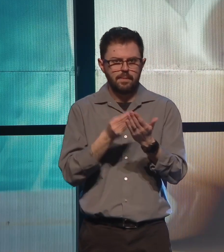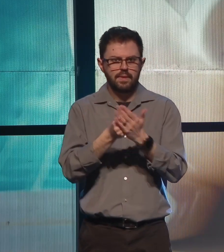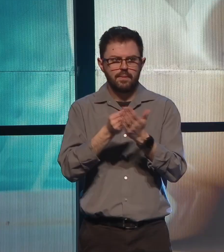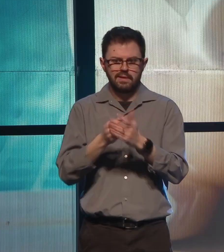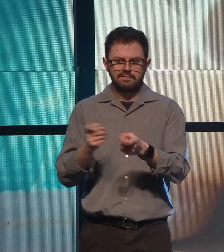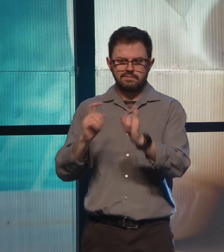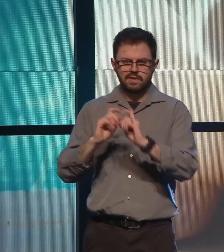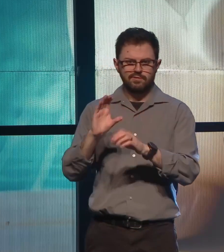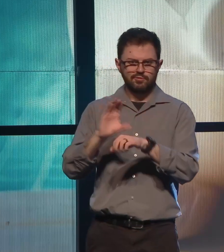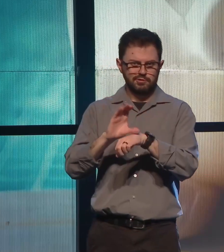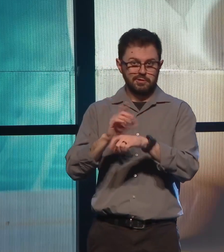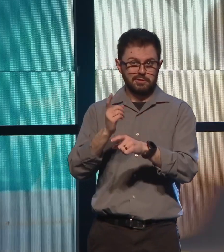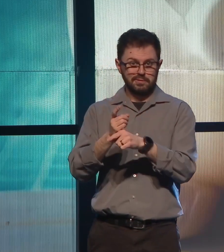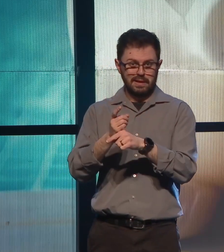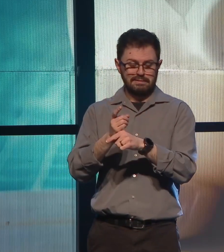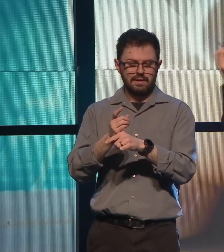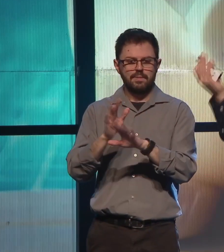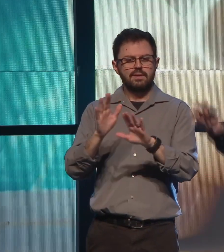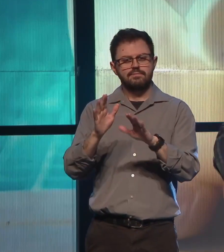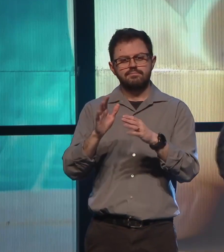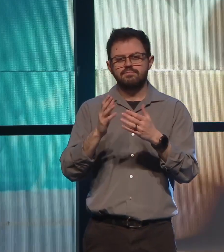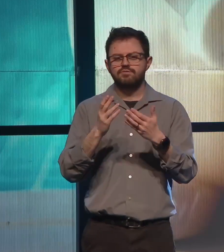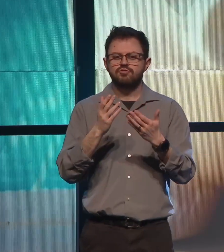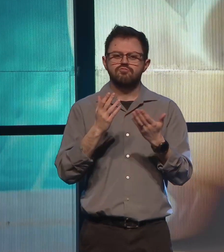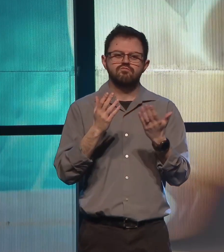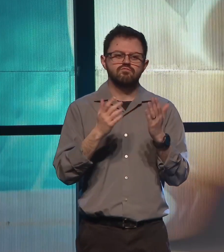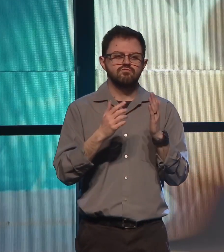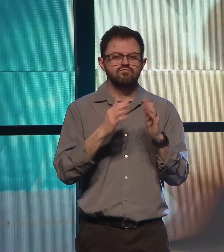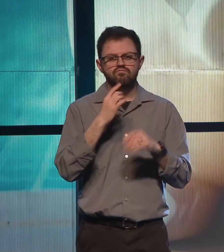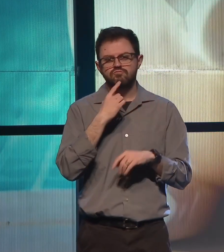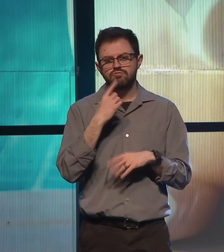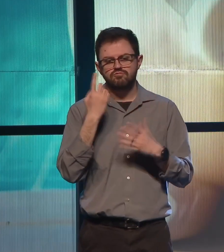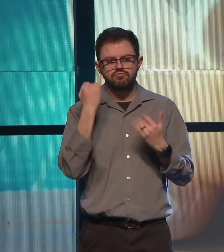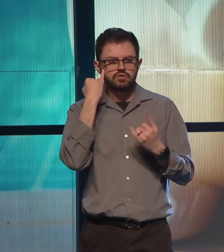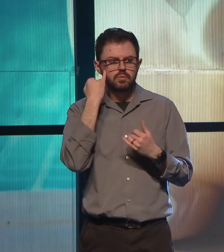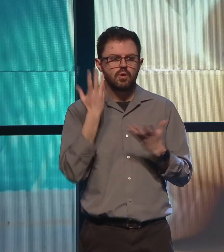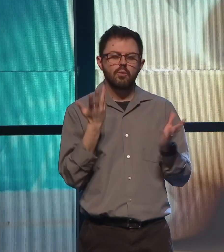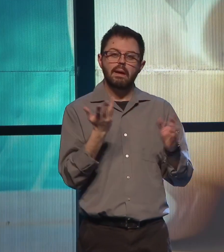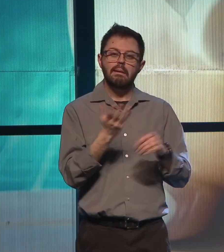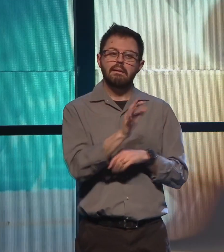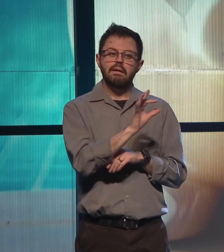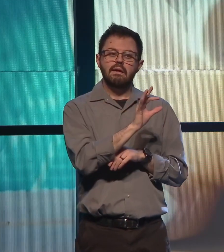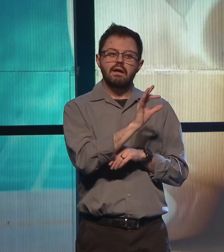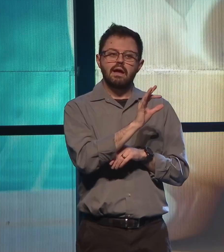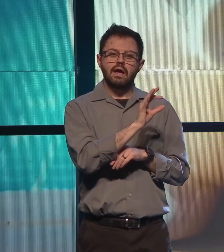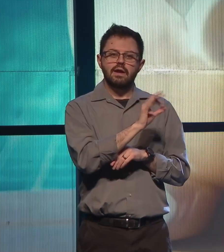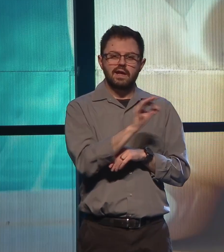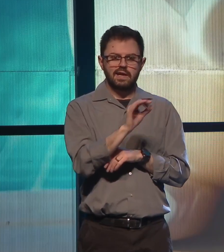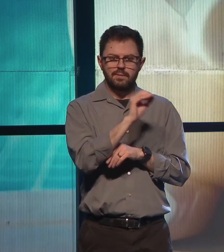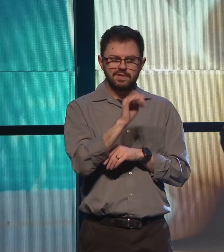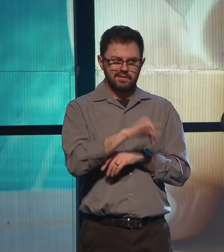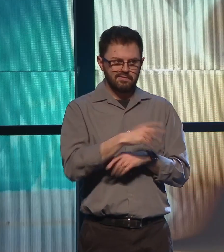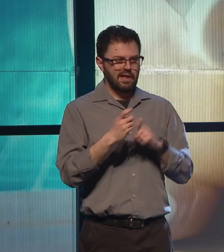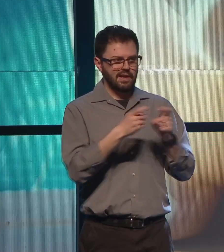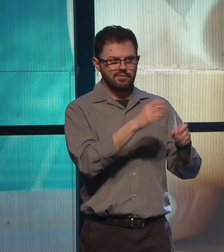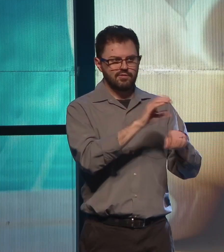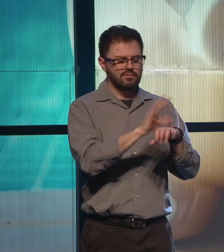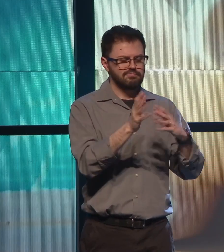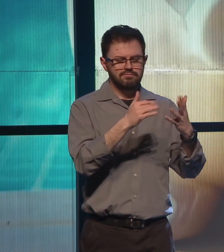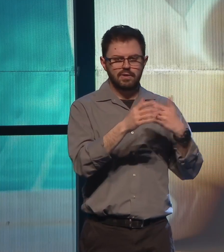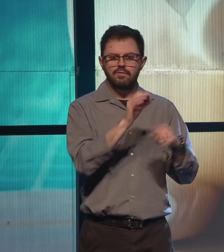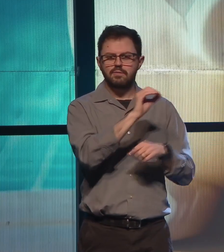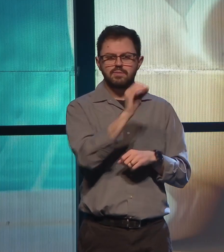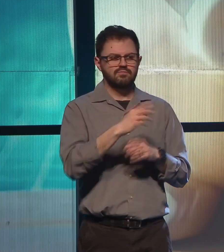don't exist without that. But let's say you say, I'm going to give 99% to the church. And I'm going to give, no, you say, I'm going to give